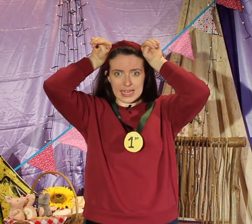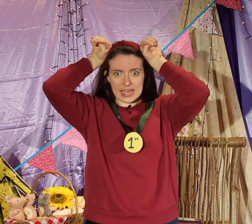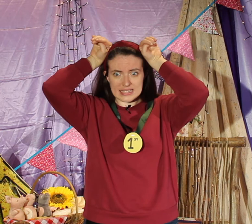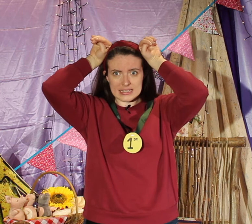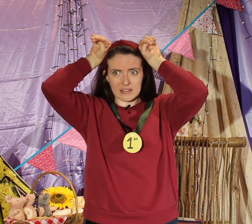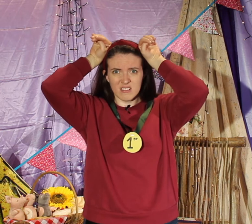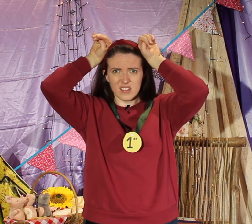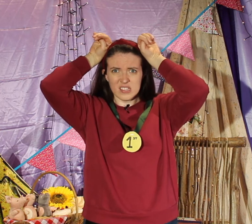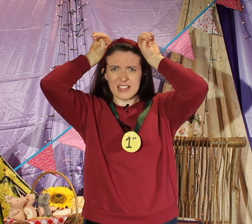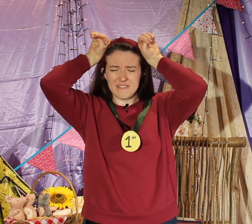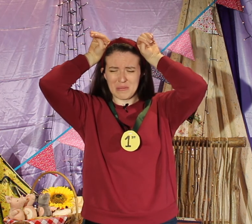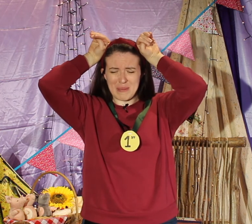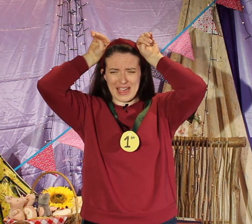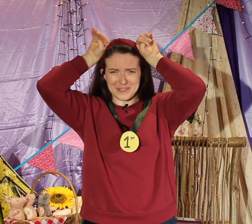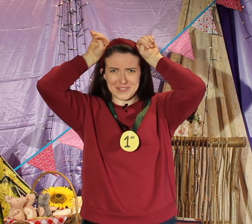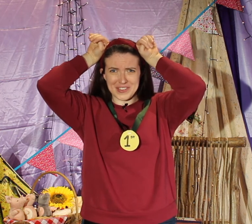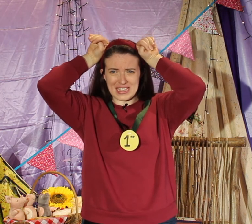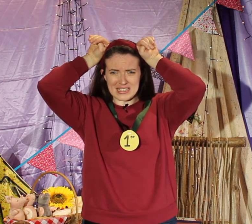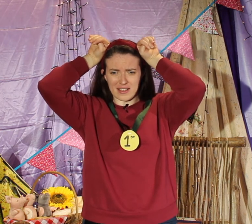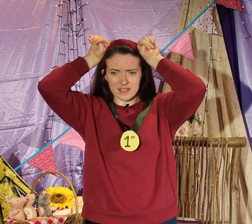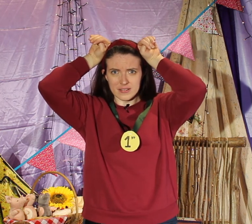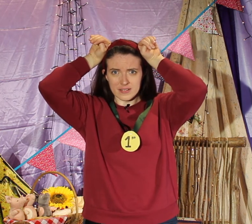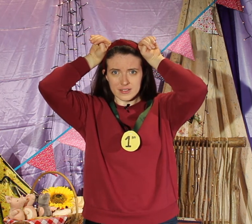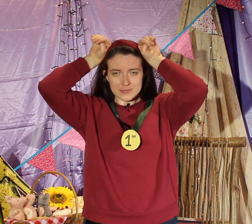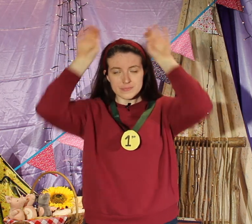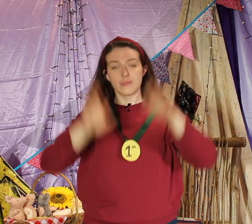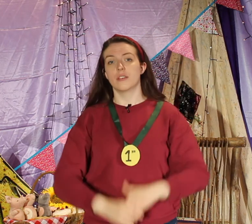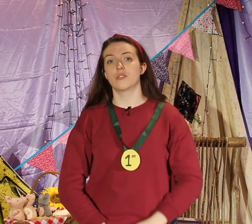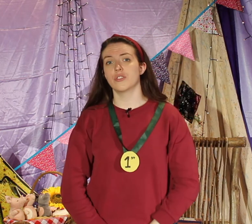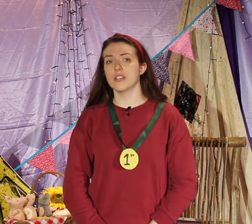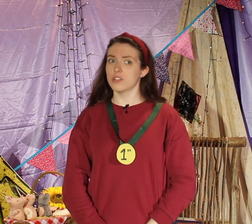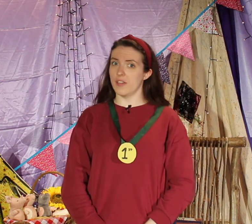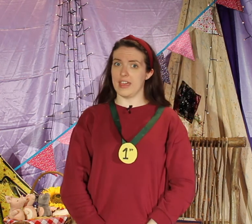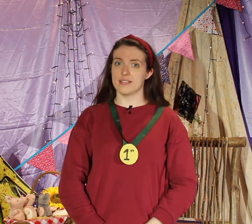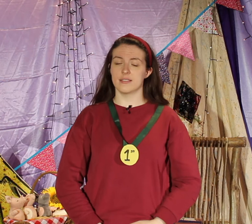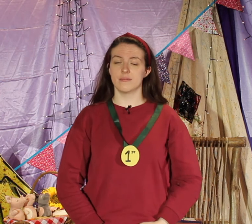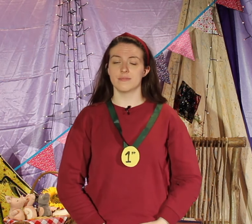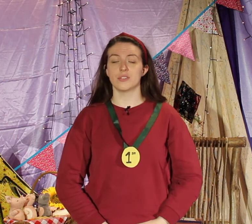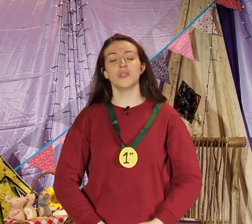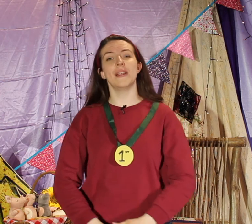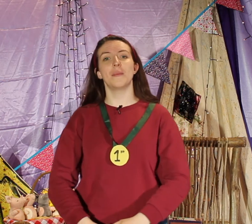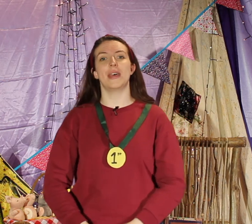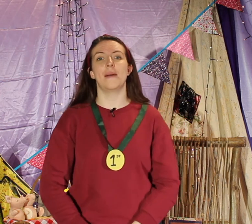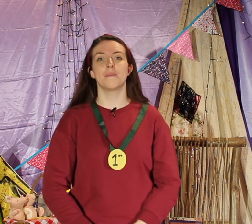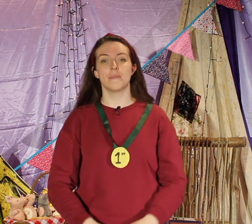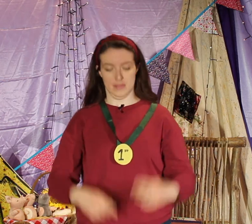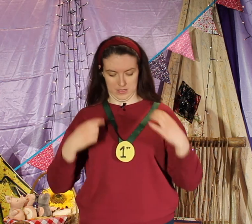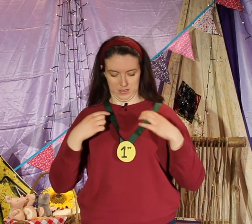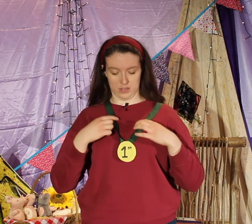sad still, and felt bad for everything he'd done. Tortoise saw this, so she went up to him. She